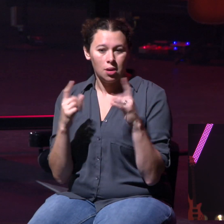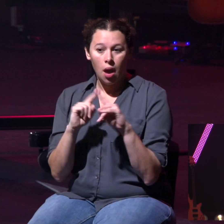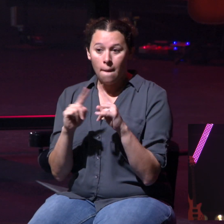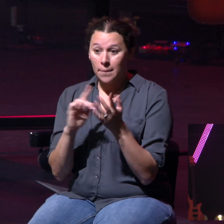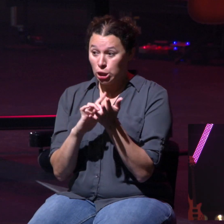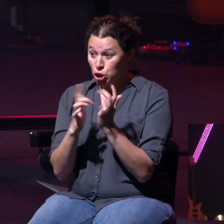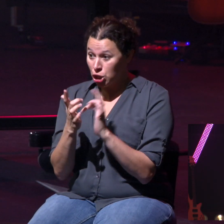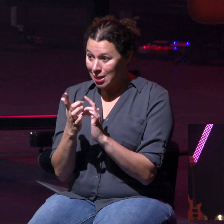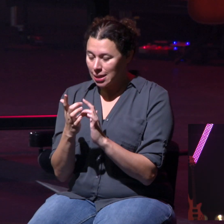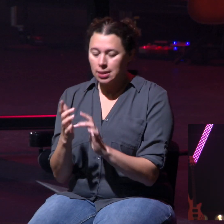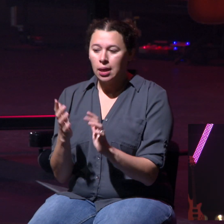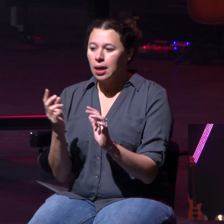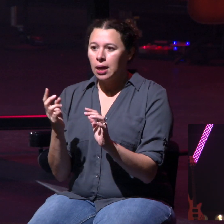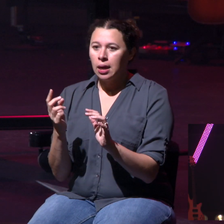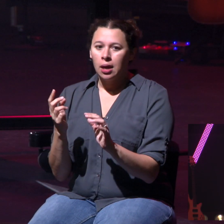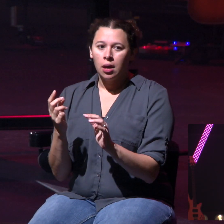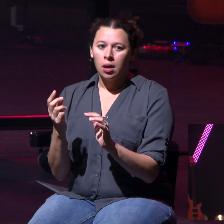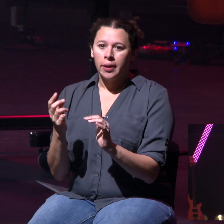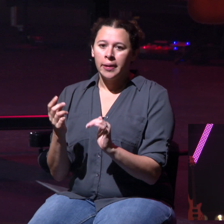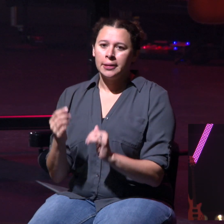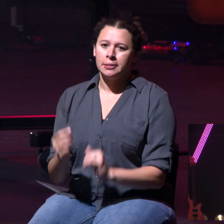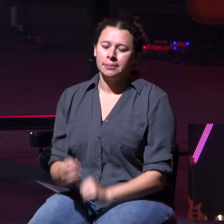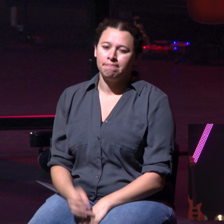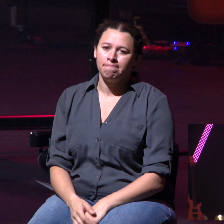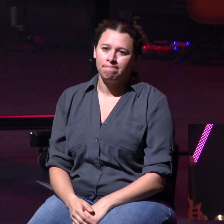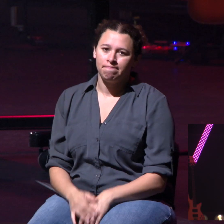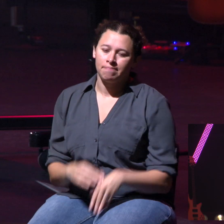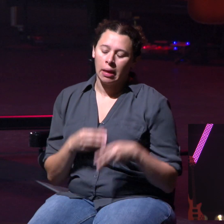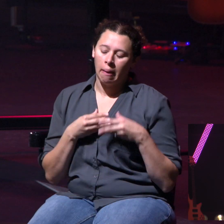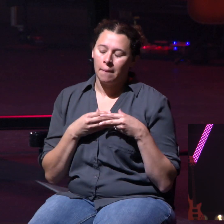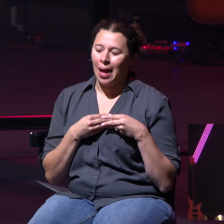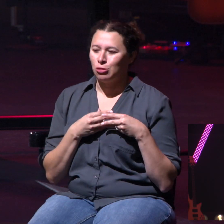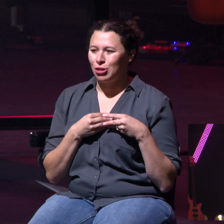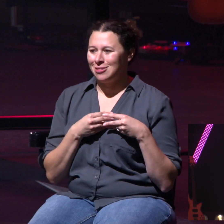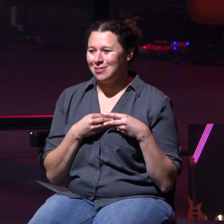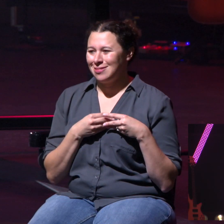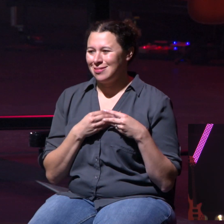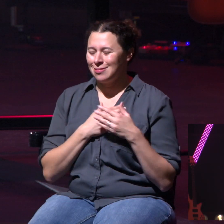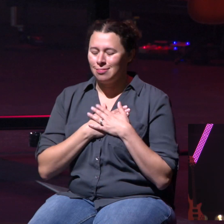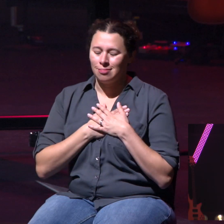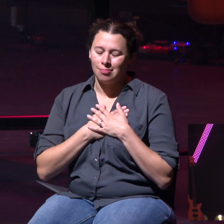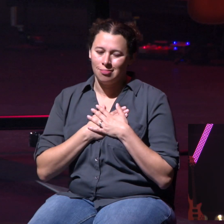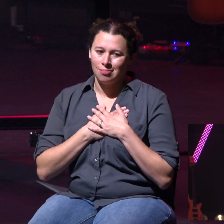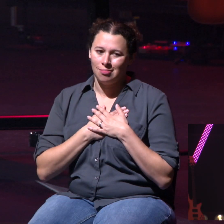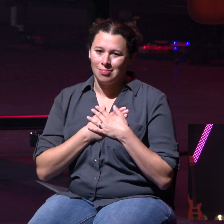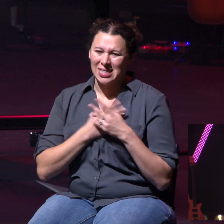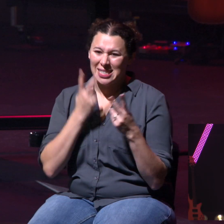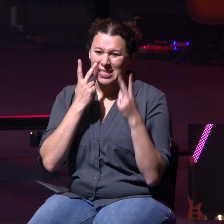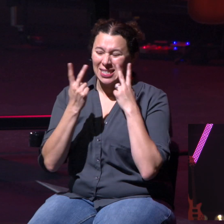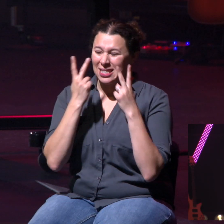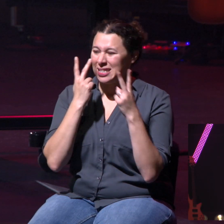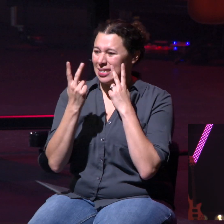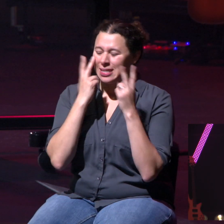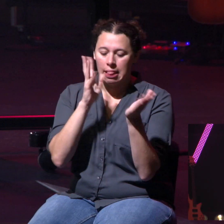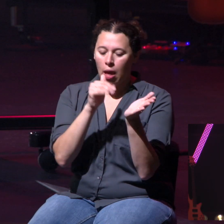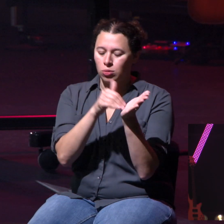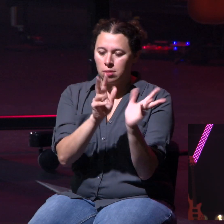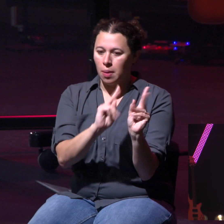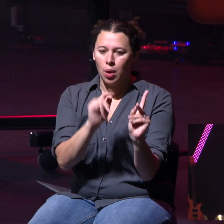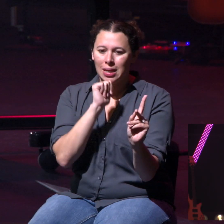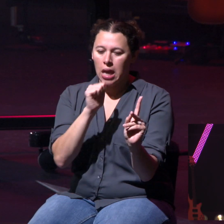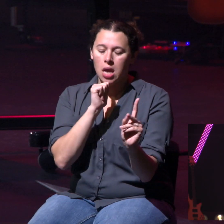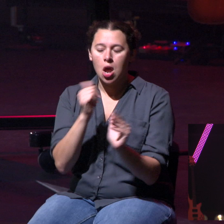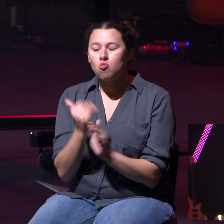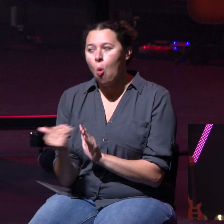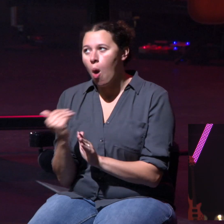had compassion on them. Jesus sees these thousands of people, and he's not annoyed by them. He's not disturbed